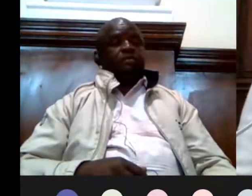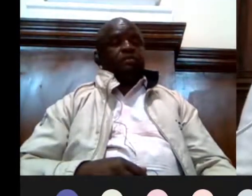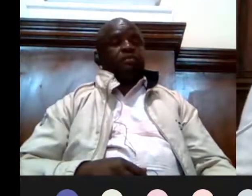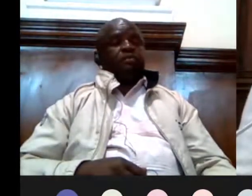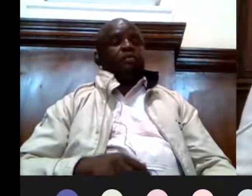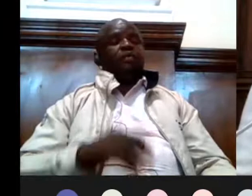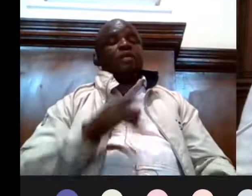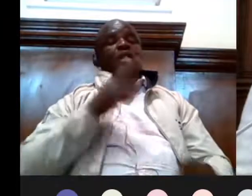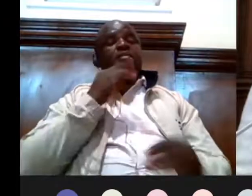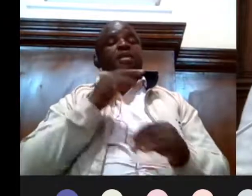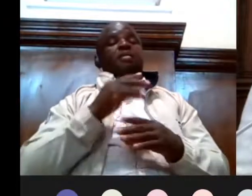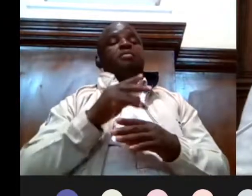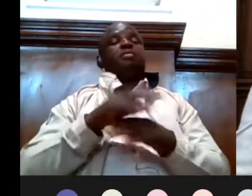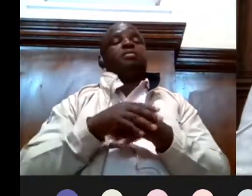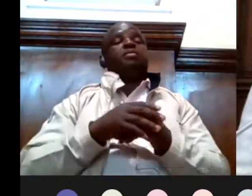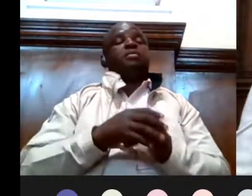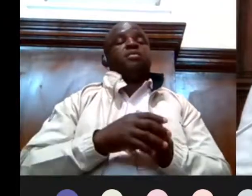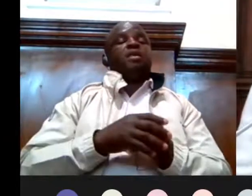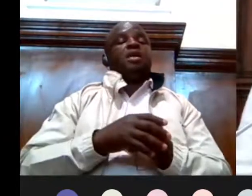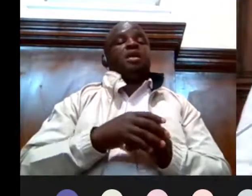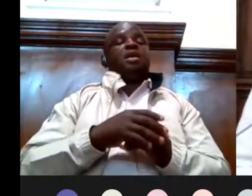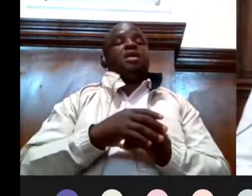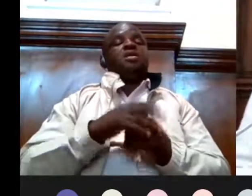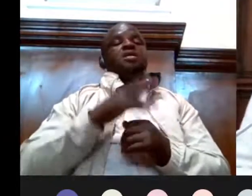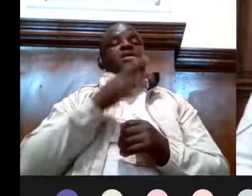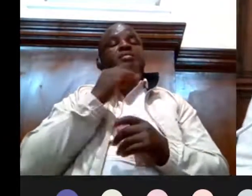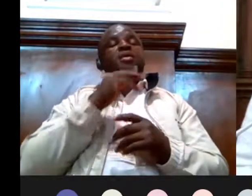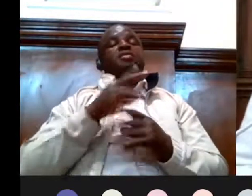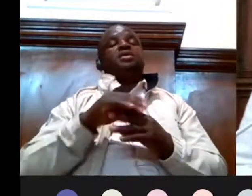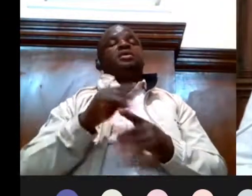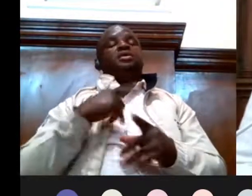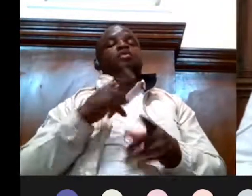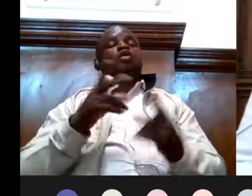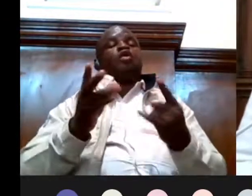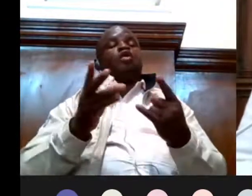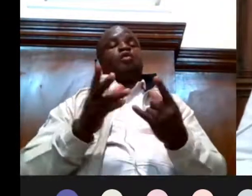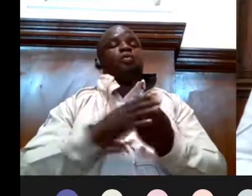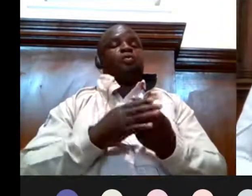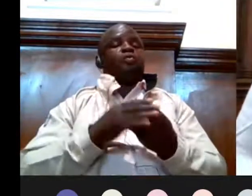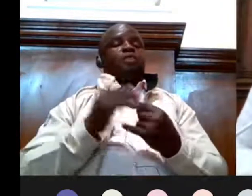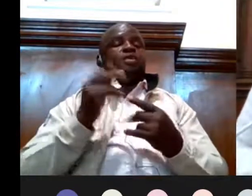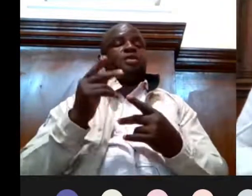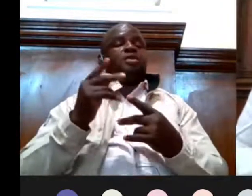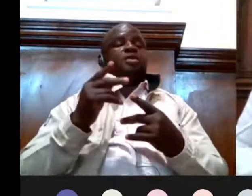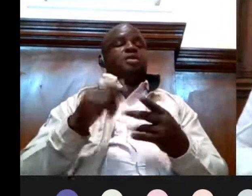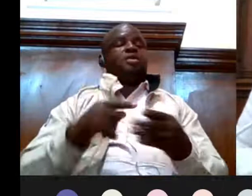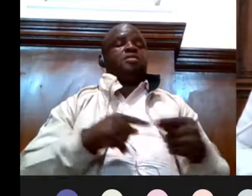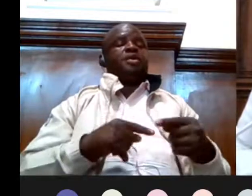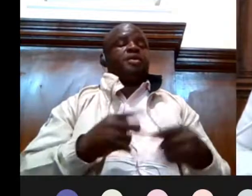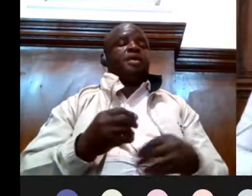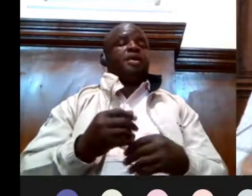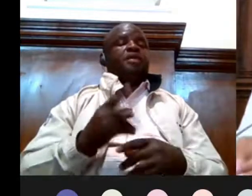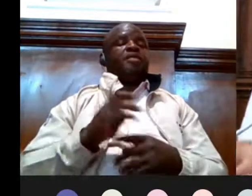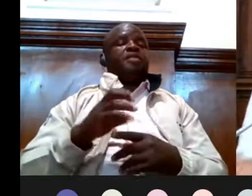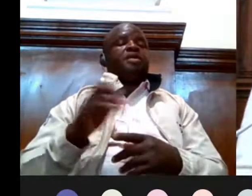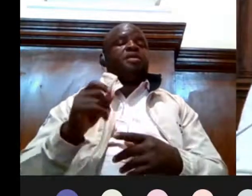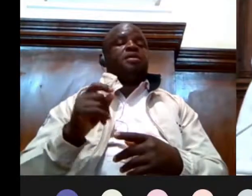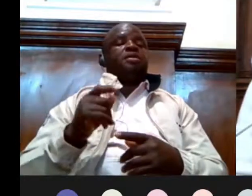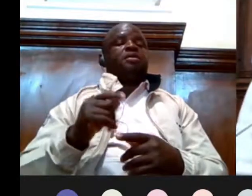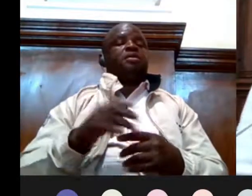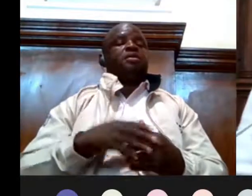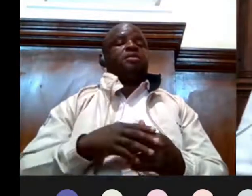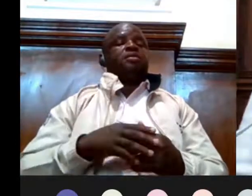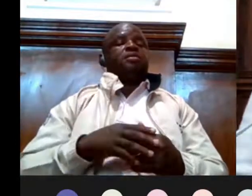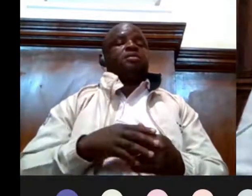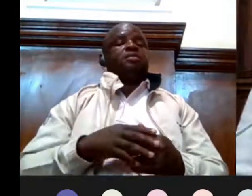Honorable Members, the conclusion of the debate by Honorable MEC Koloi brings us